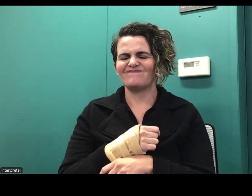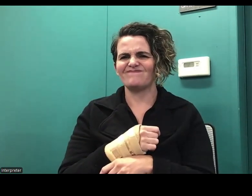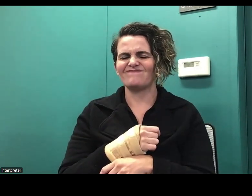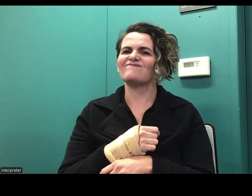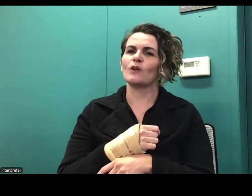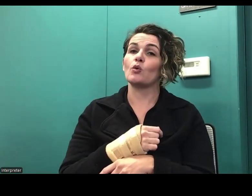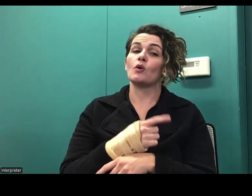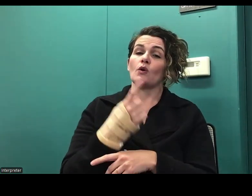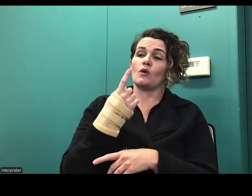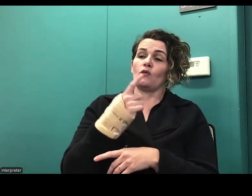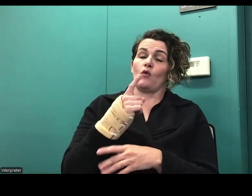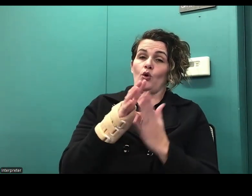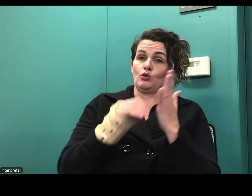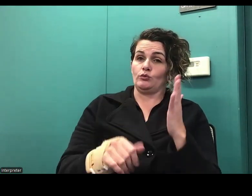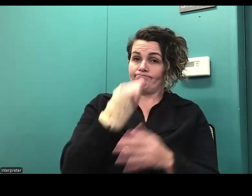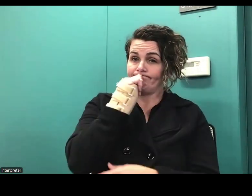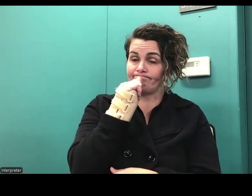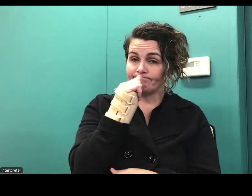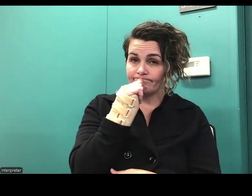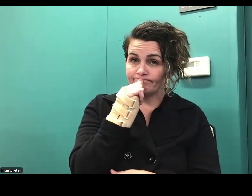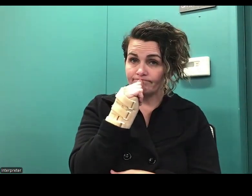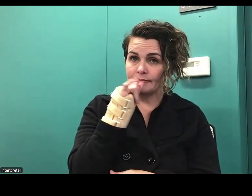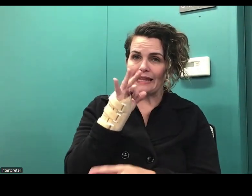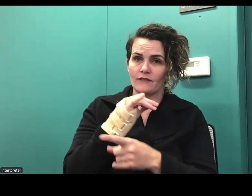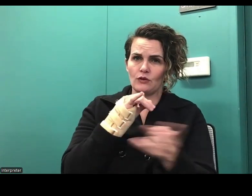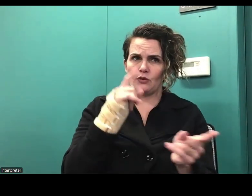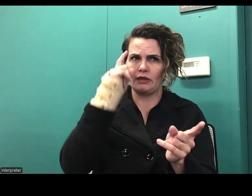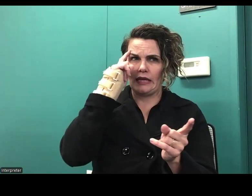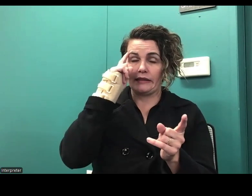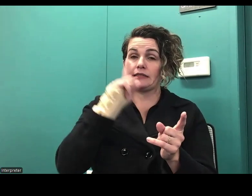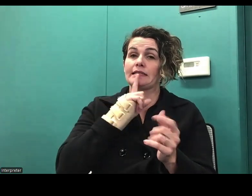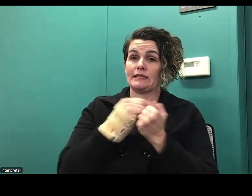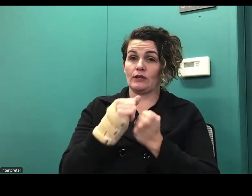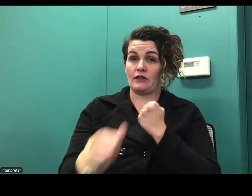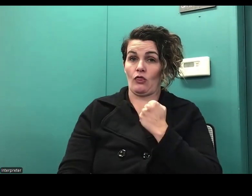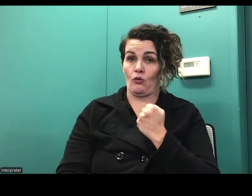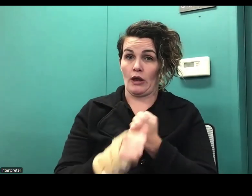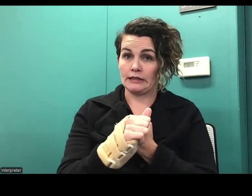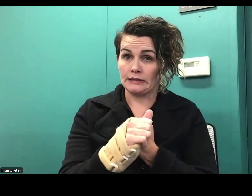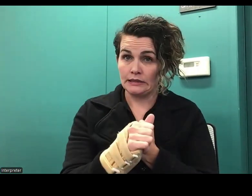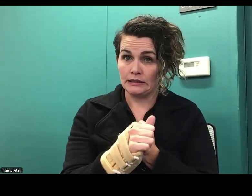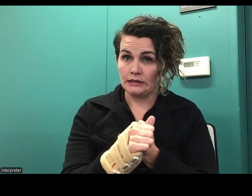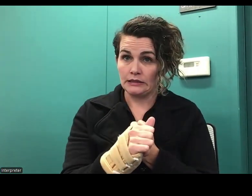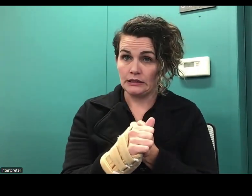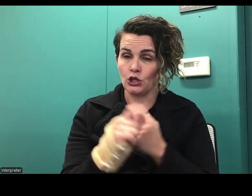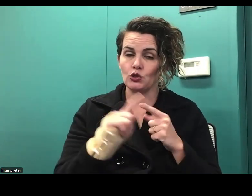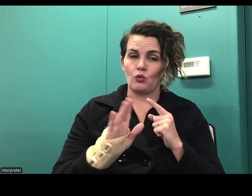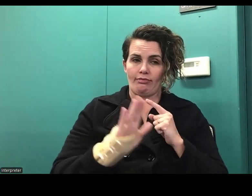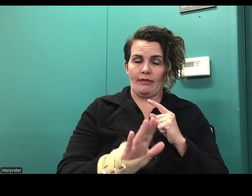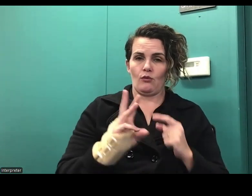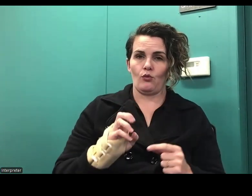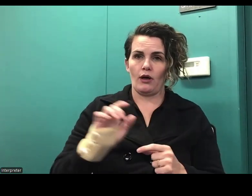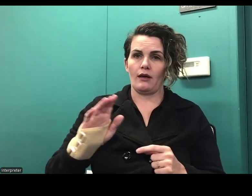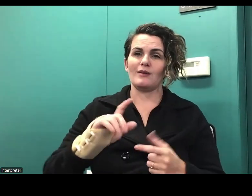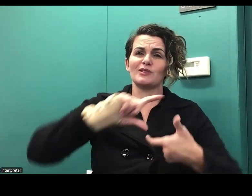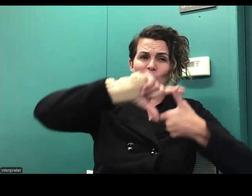So just as far as student confidentiality, it's if you think there's a serious threat to their well-being. Being queer is not a